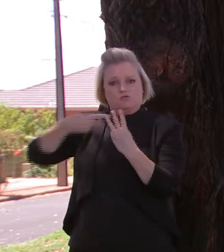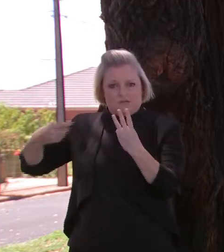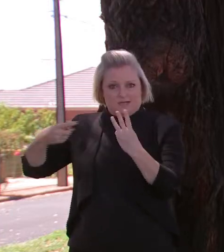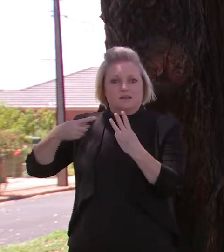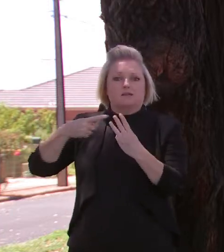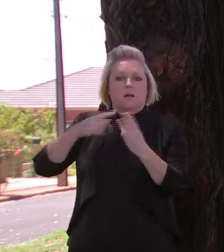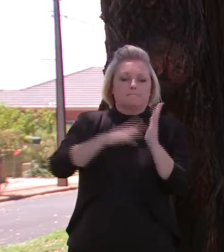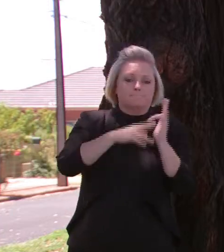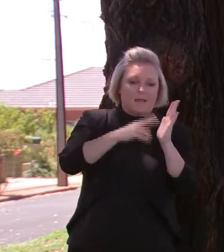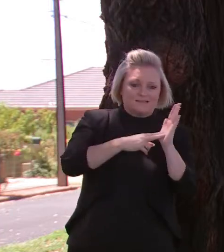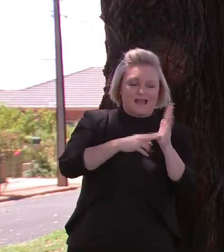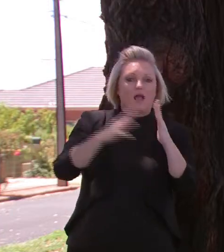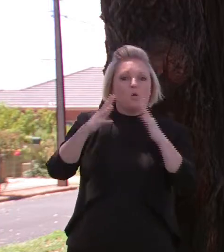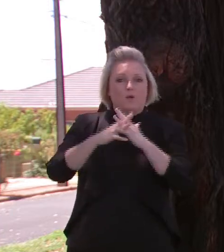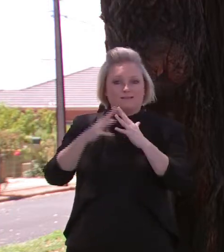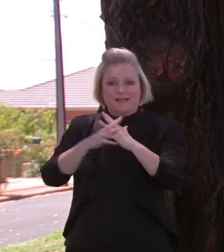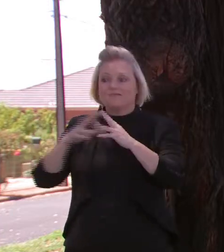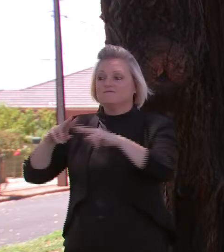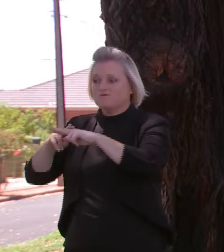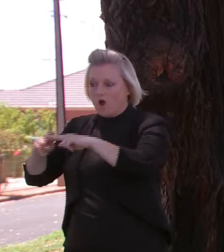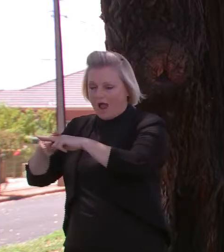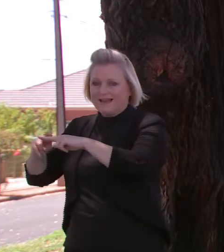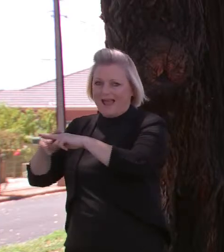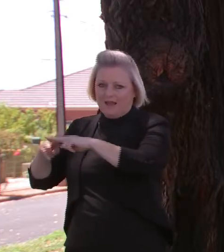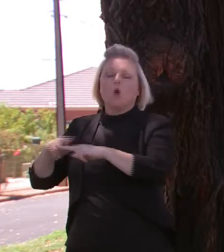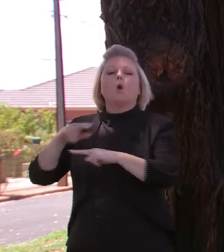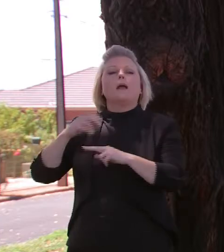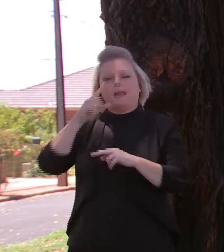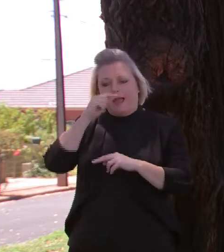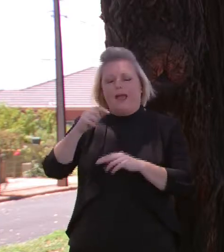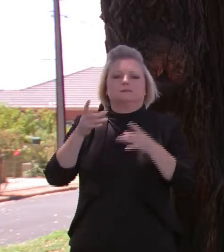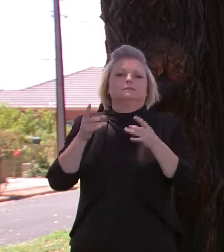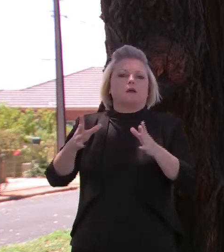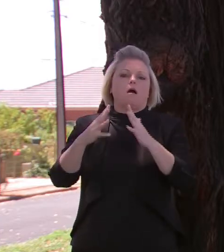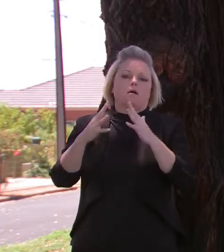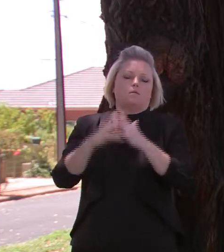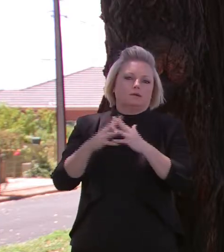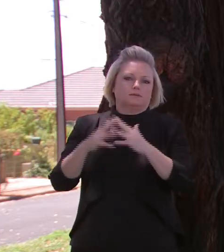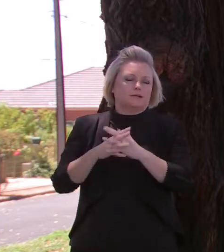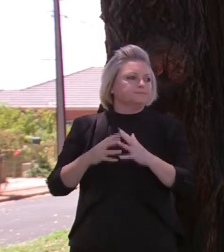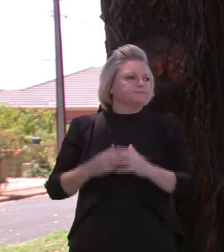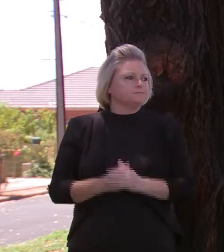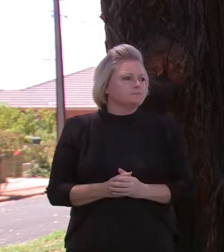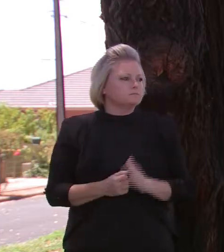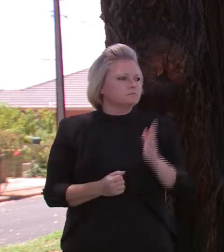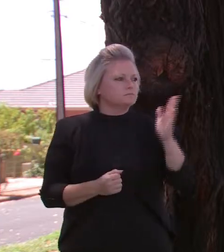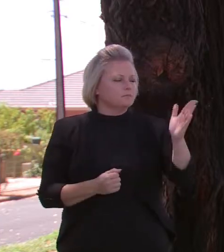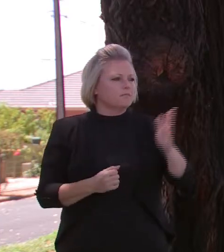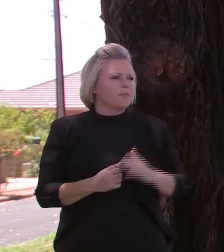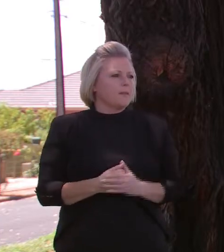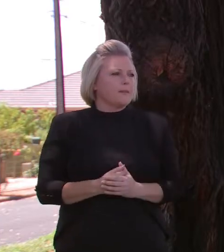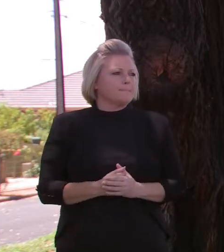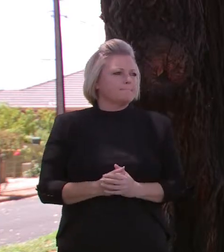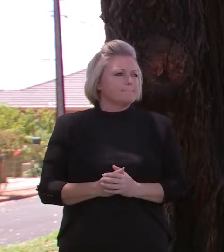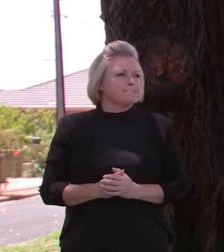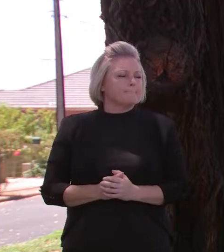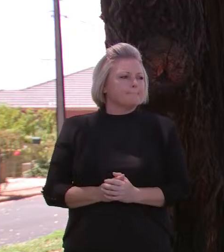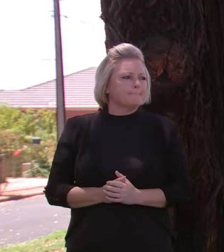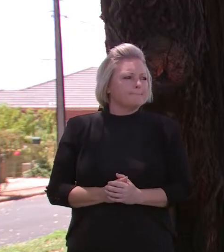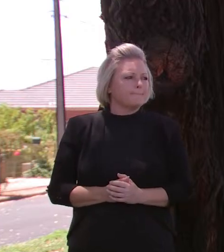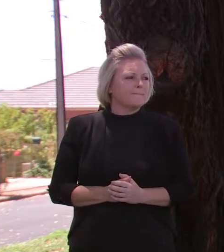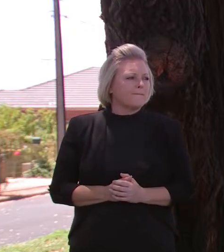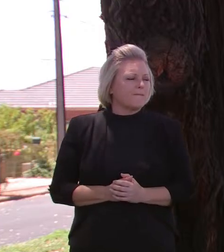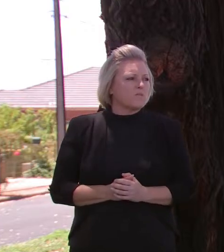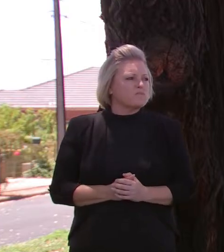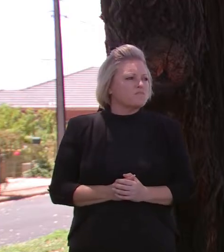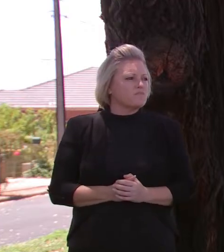able to progress from Wednesday morning in those sites that didn't get them last week. What about schools where people are going to have to do tests to stay? Have all the schools